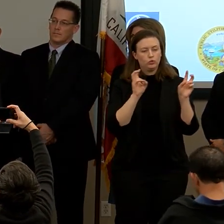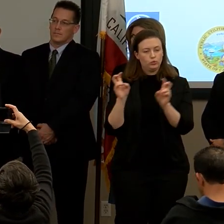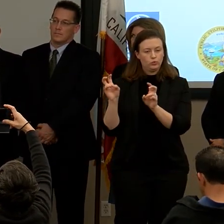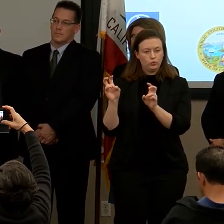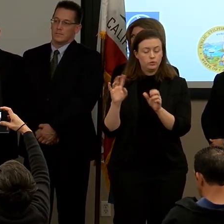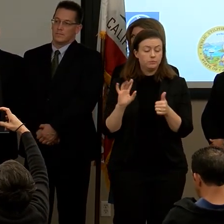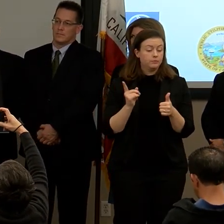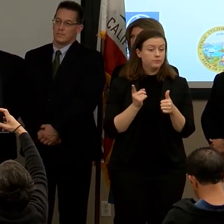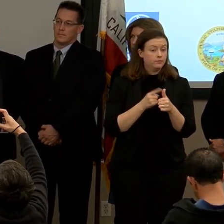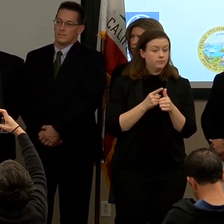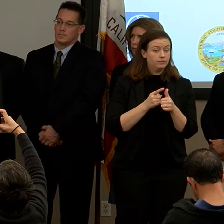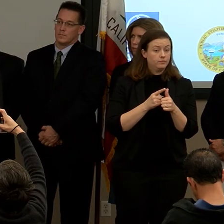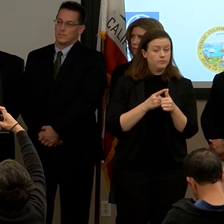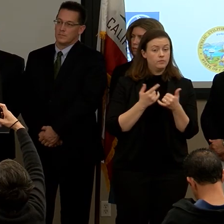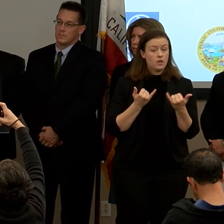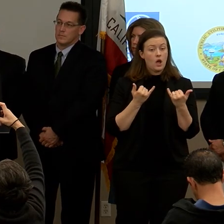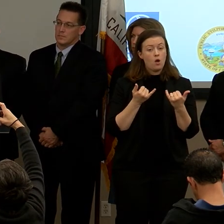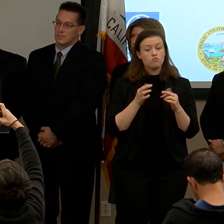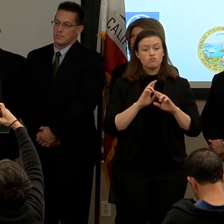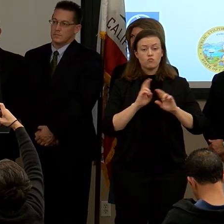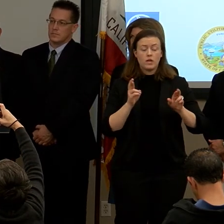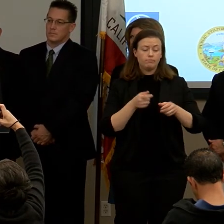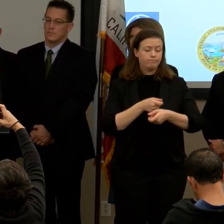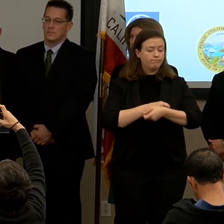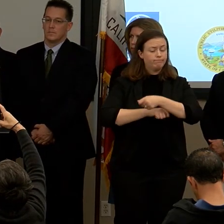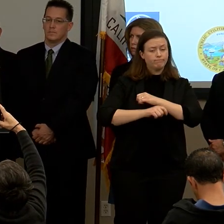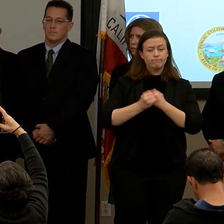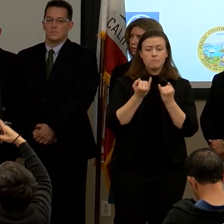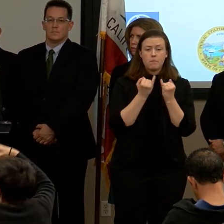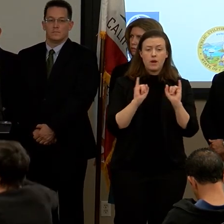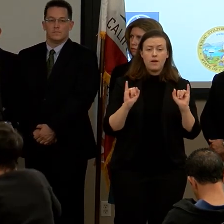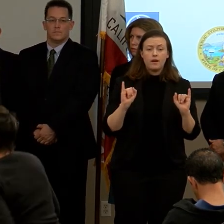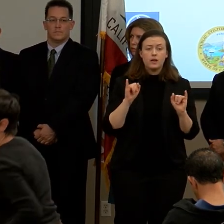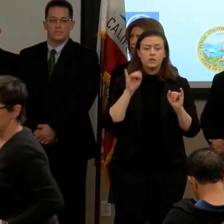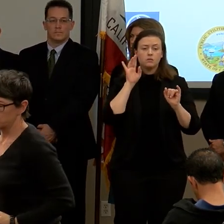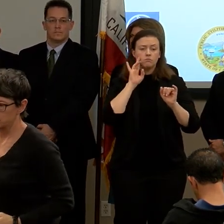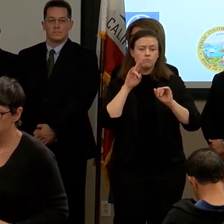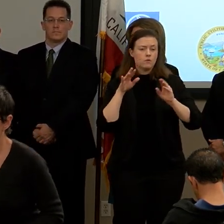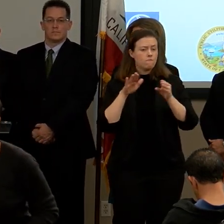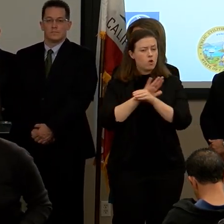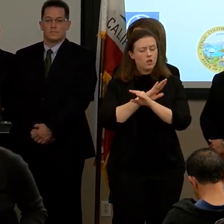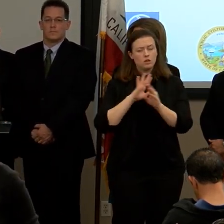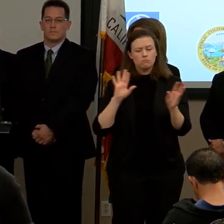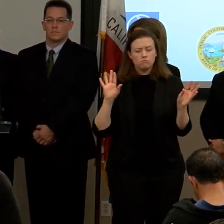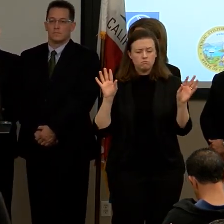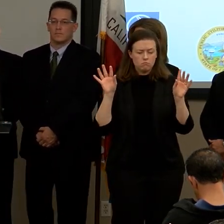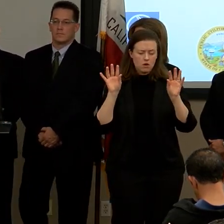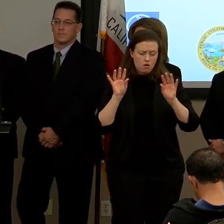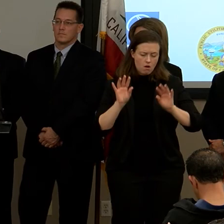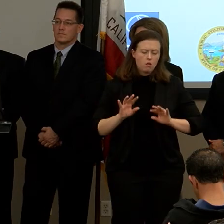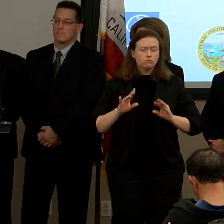First is we're ramping up an independent and very comprehensive investigation at the site.